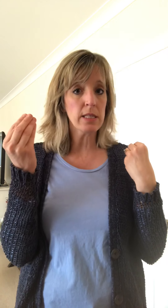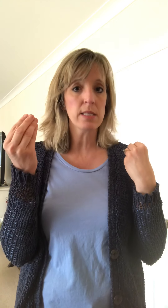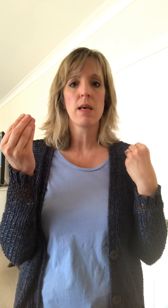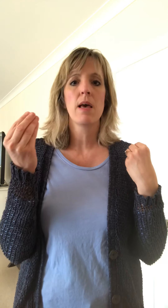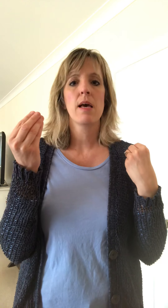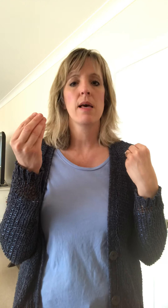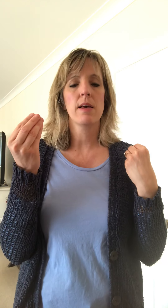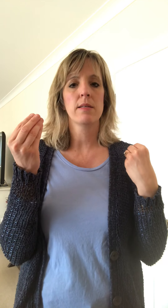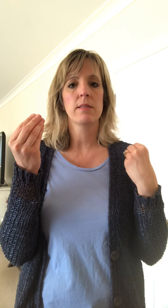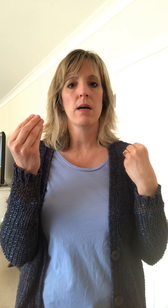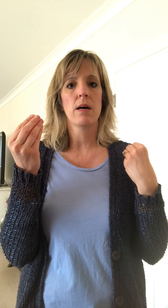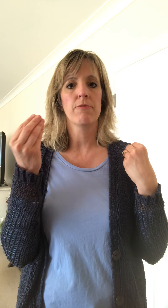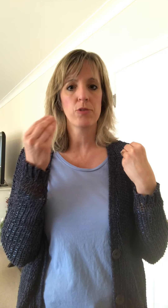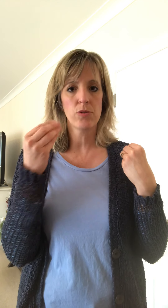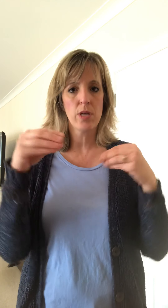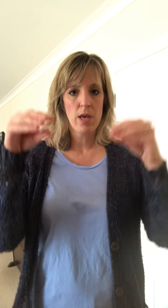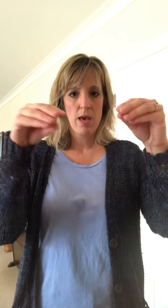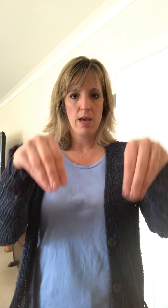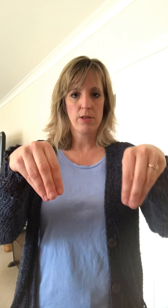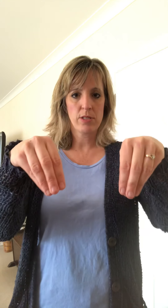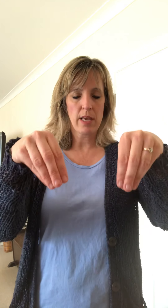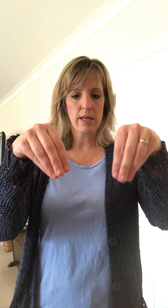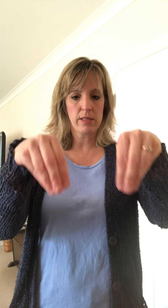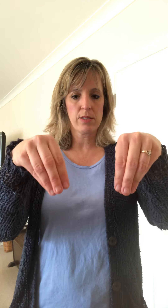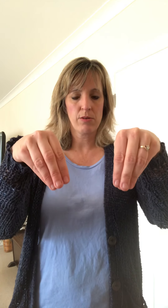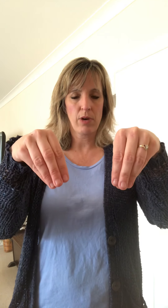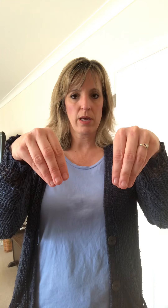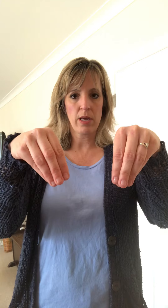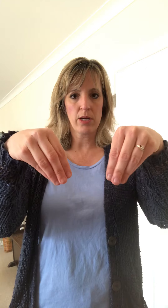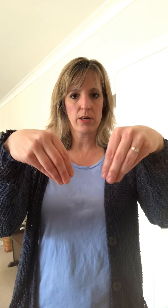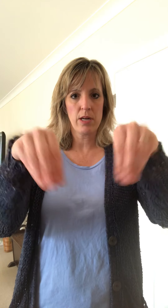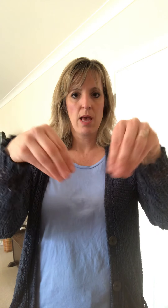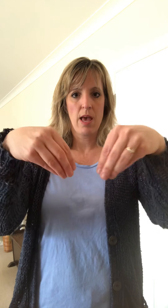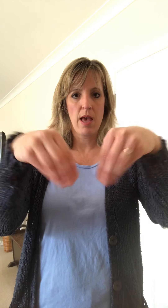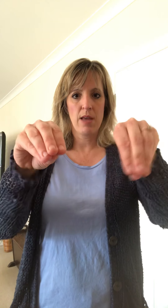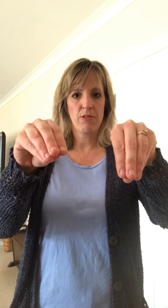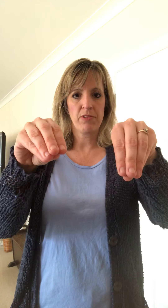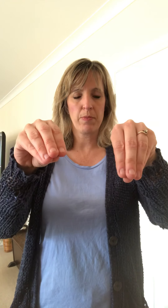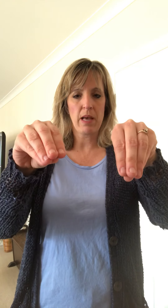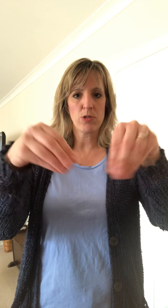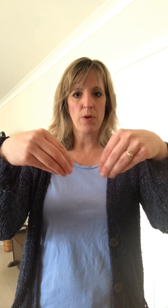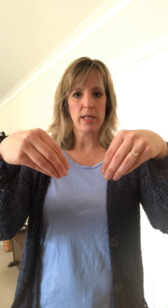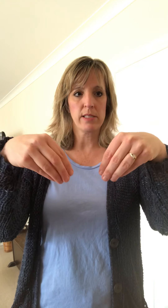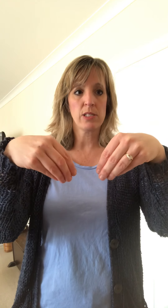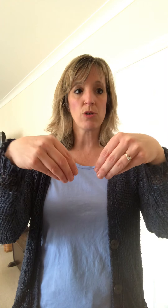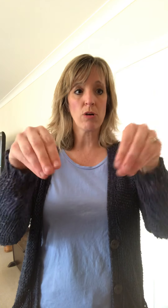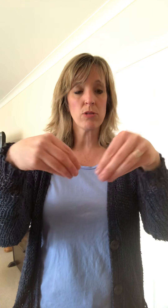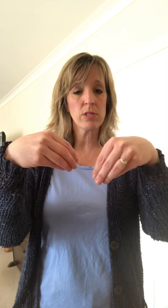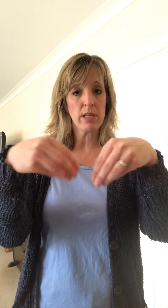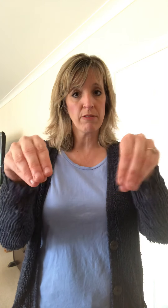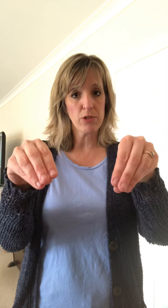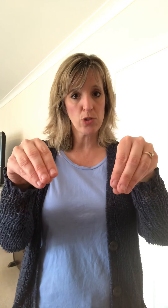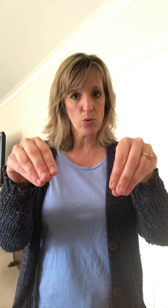eat and food, and you take it right here and you flip it out twice. This is also the sign for